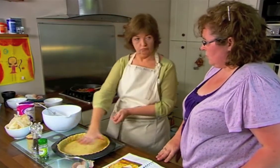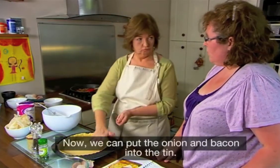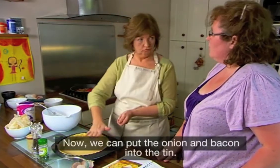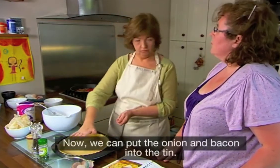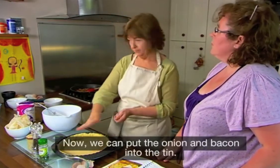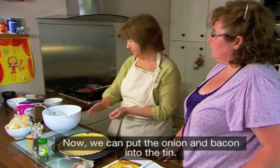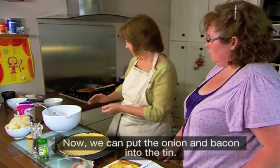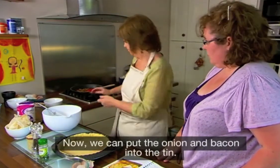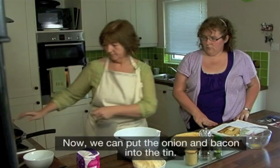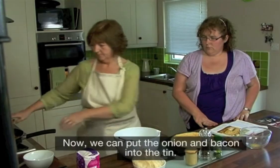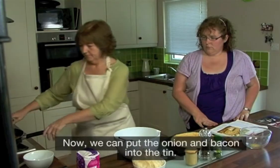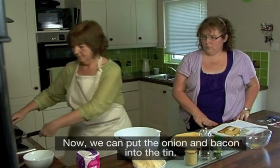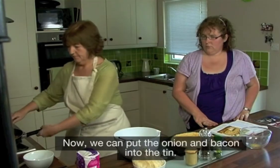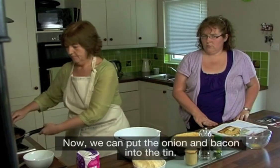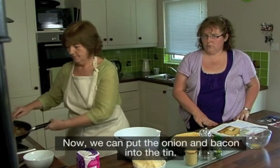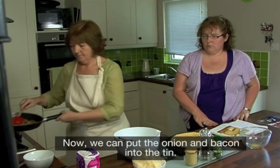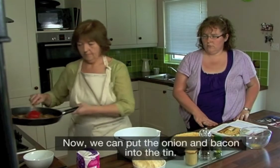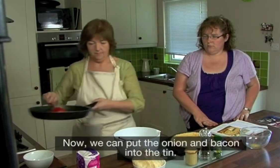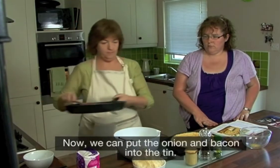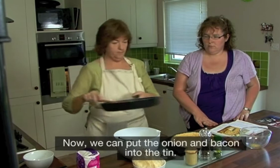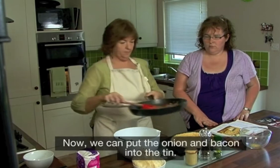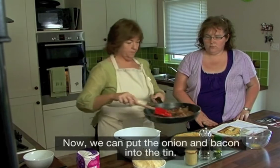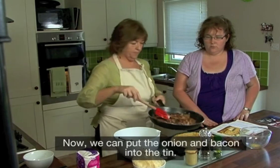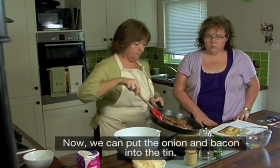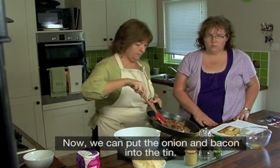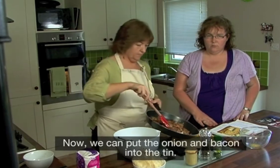Now we can put the onion and bacon into the tin.